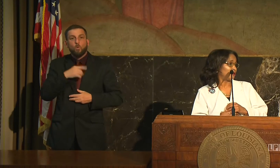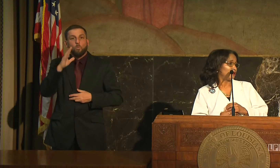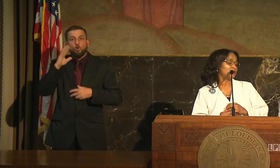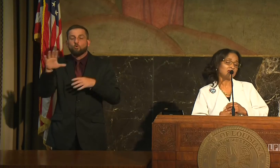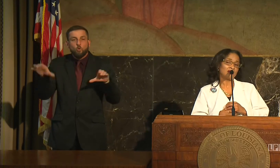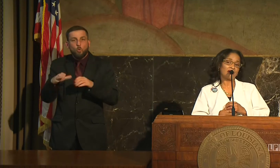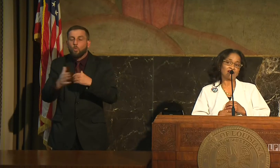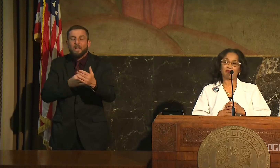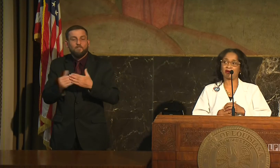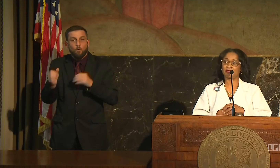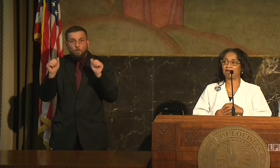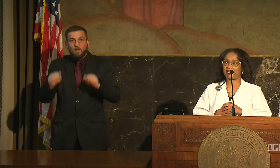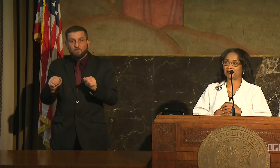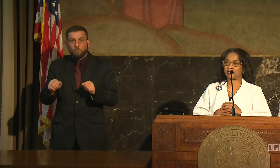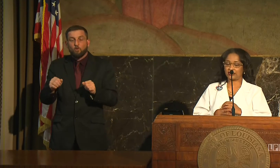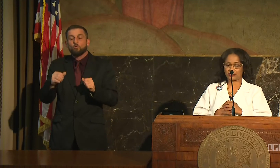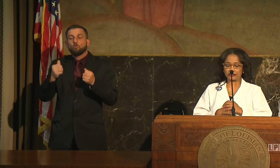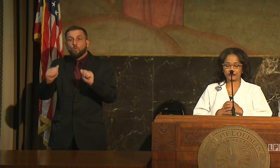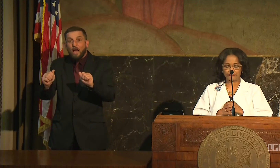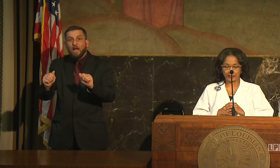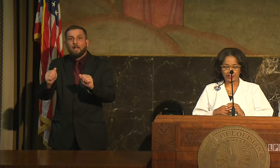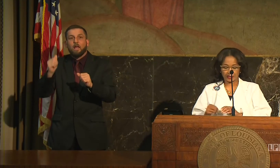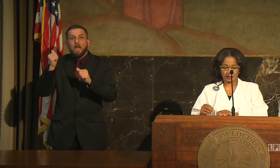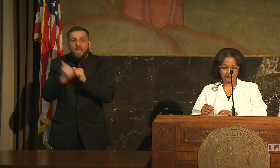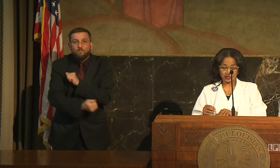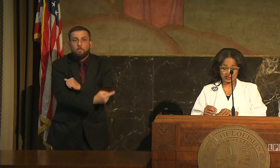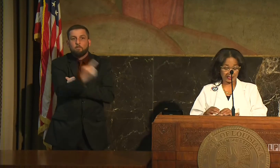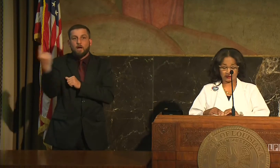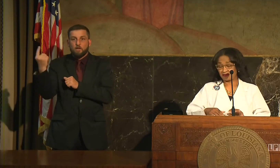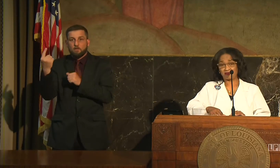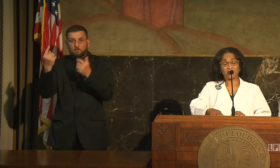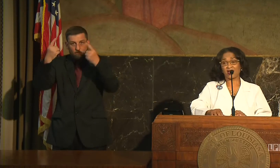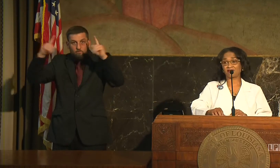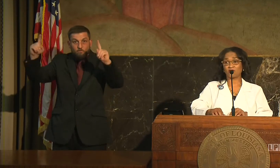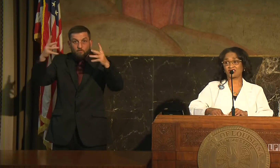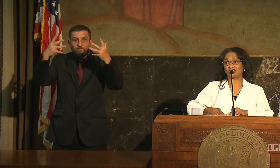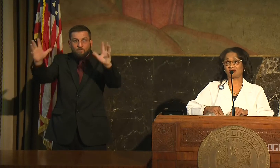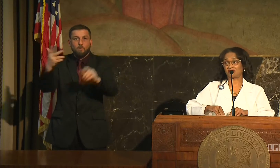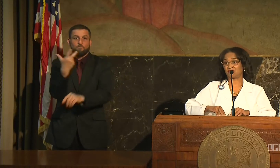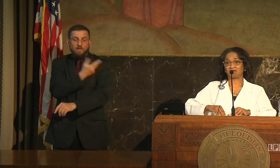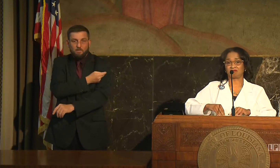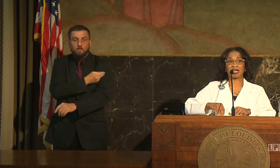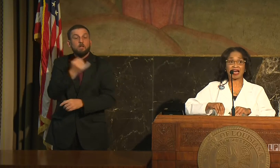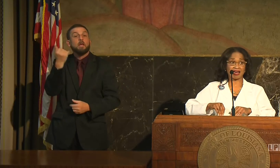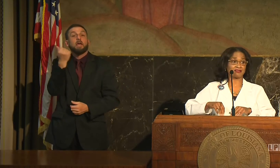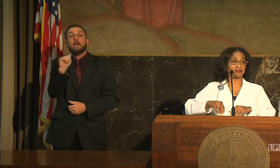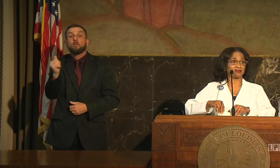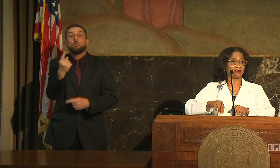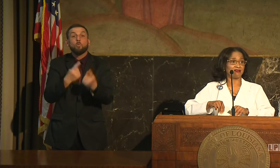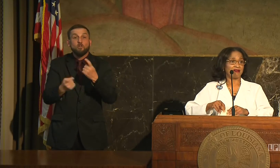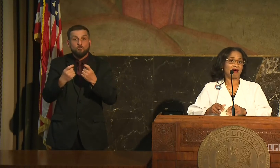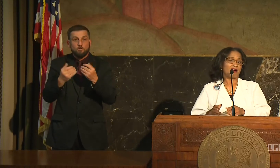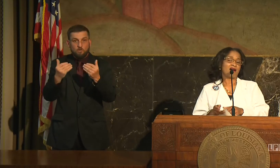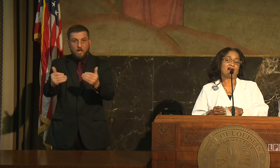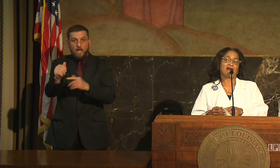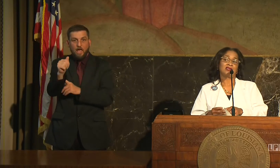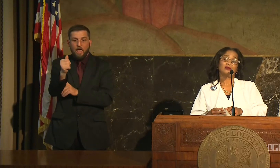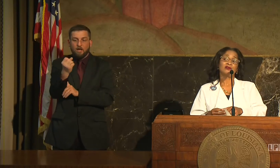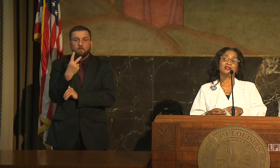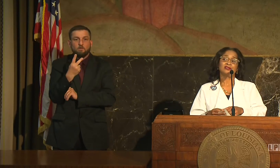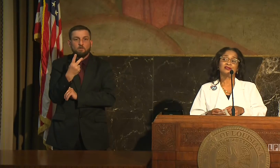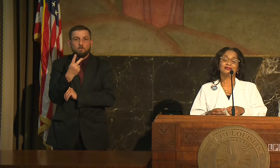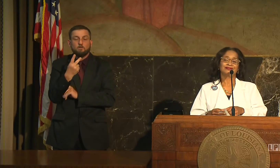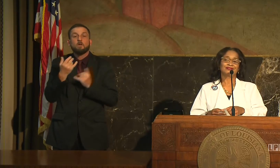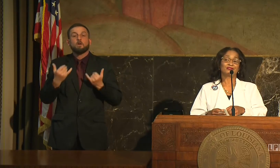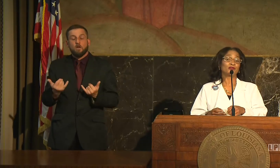can to get every person vaccinated. And again, if you have questions, ask. And